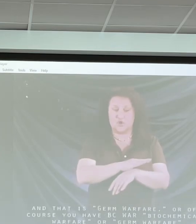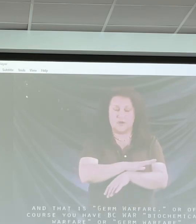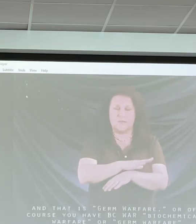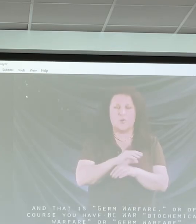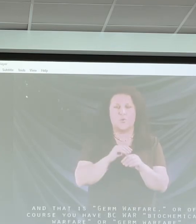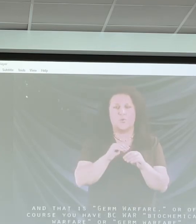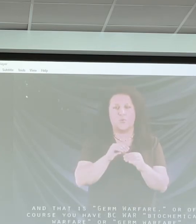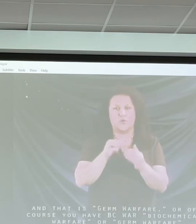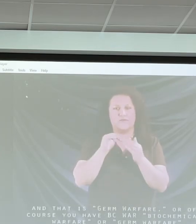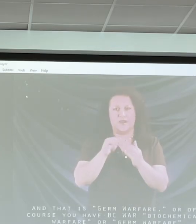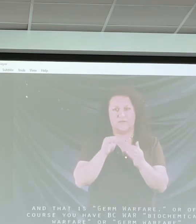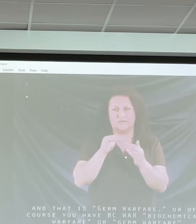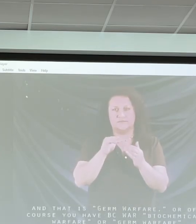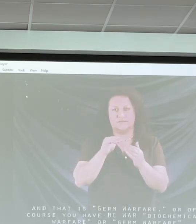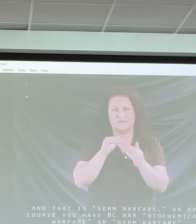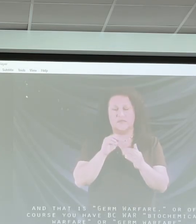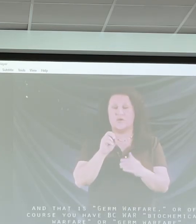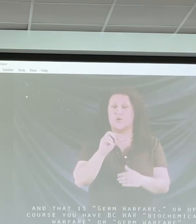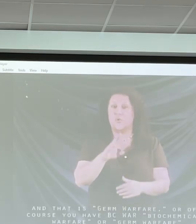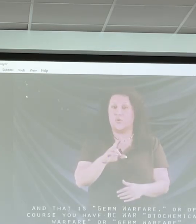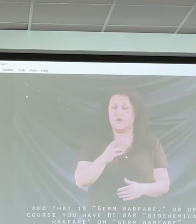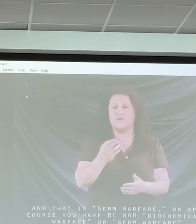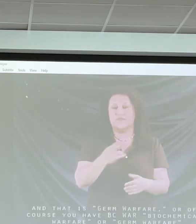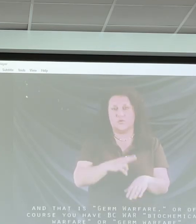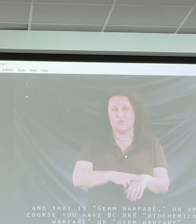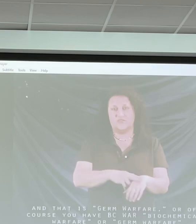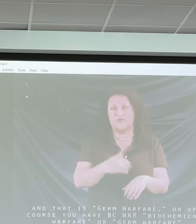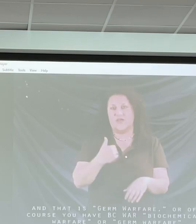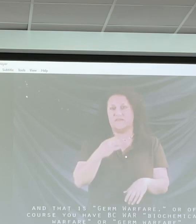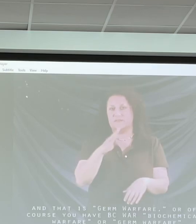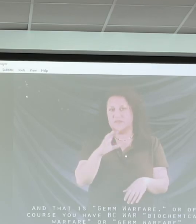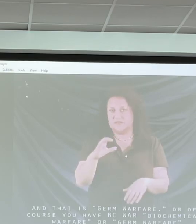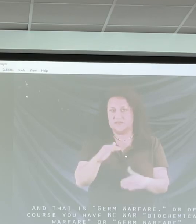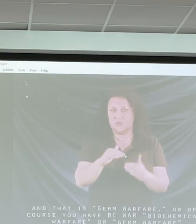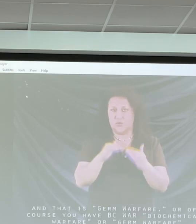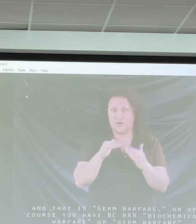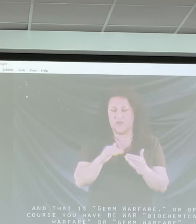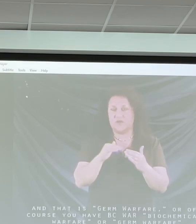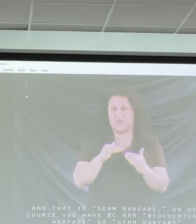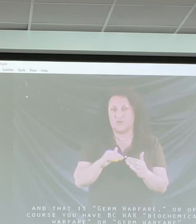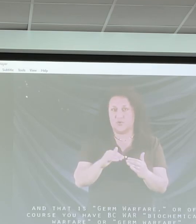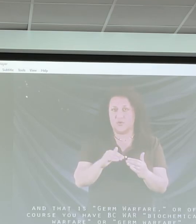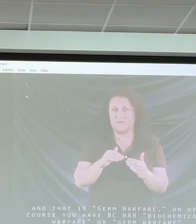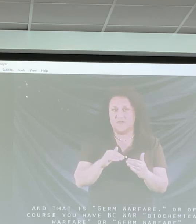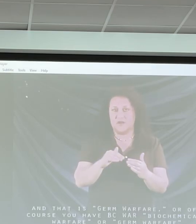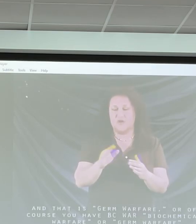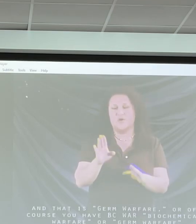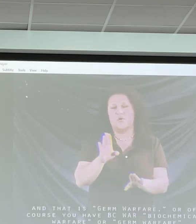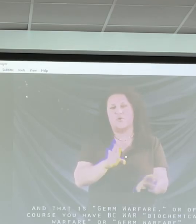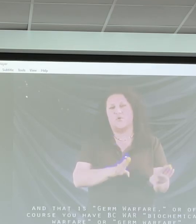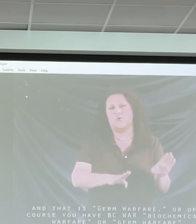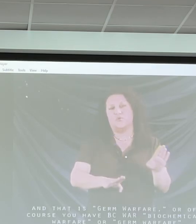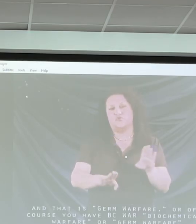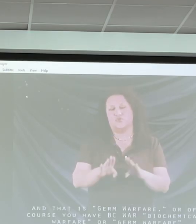germ warfare. Or, of course, you have BC war, biochemical warfare, or germ